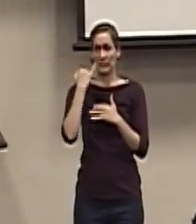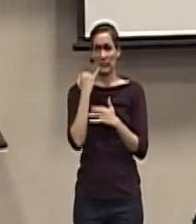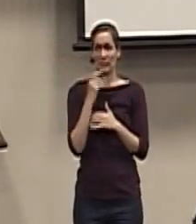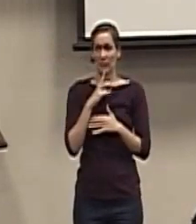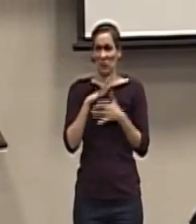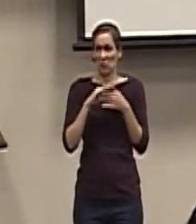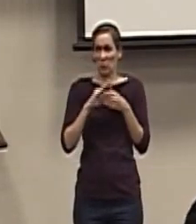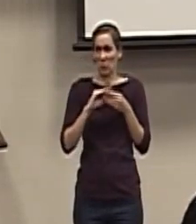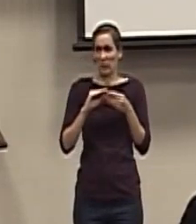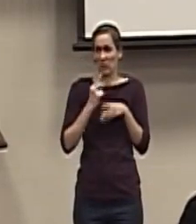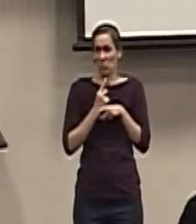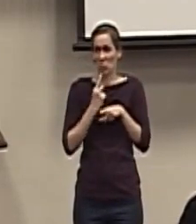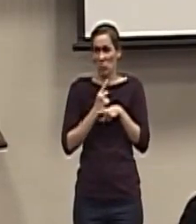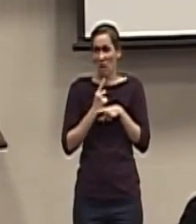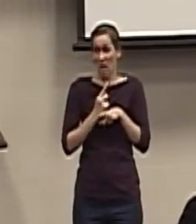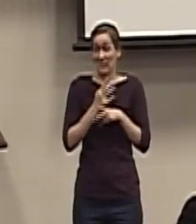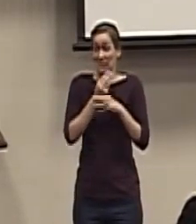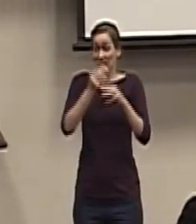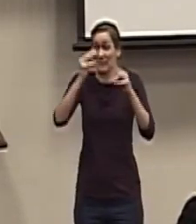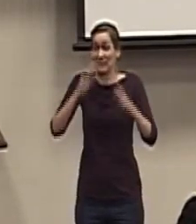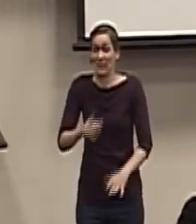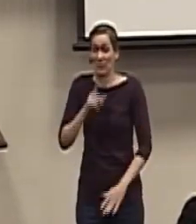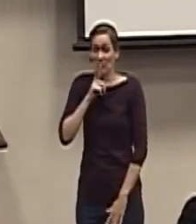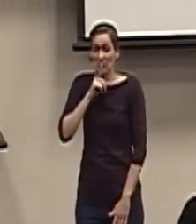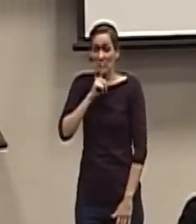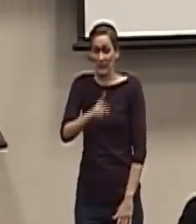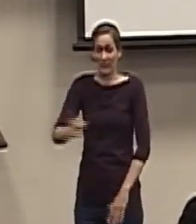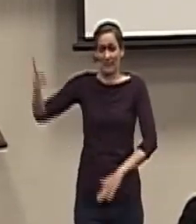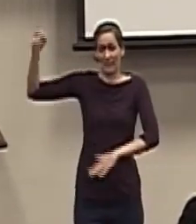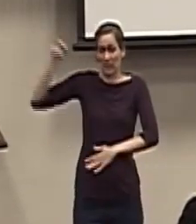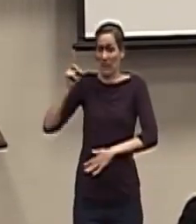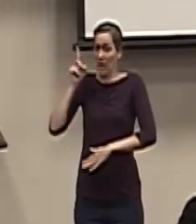is actually right, that the Messiah has actually come.